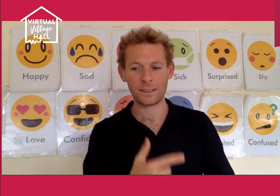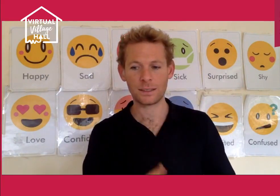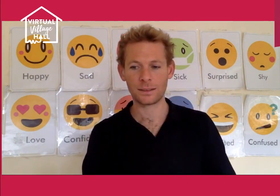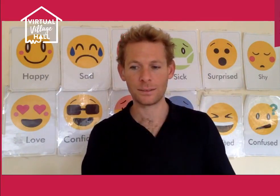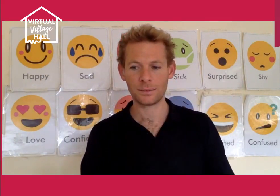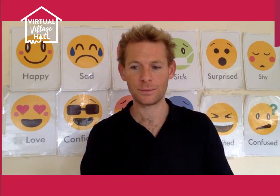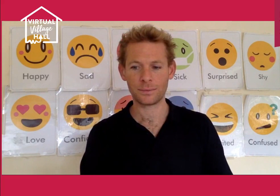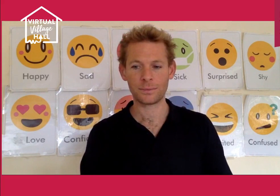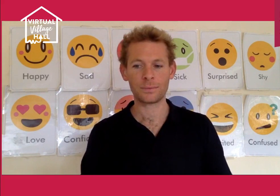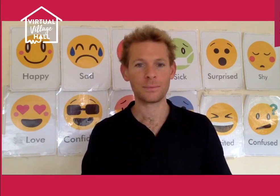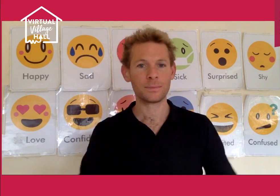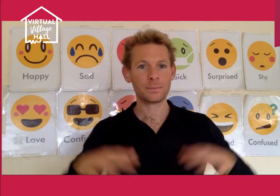Number seven,